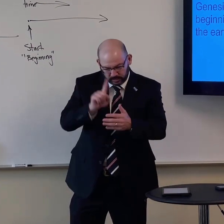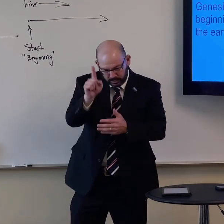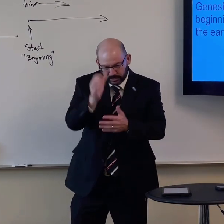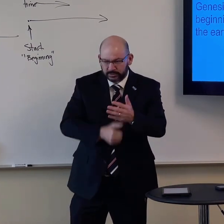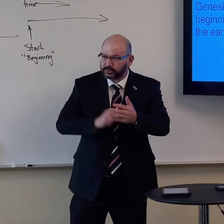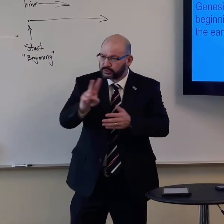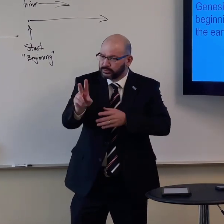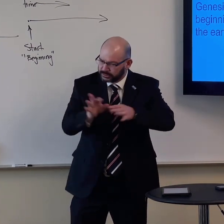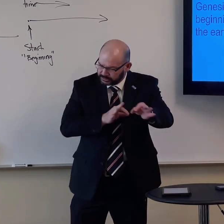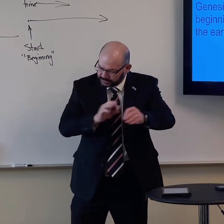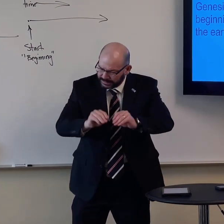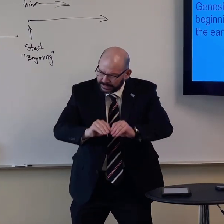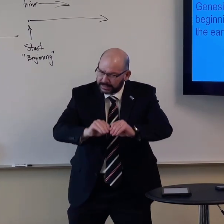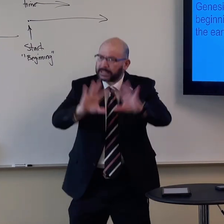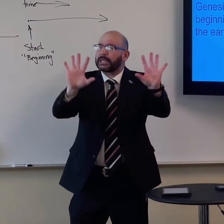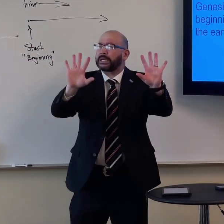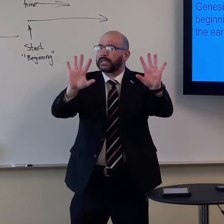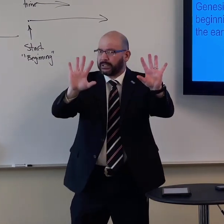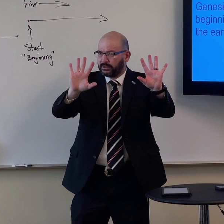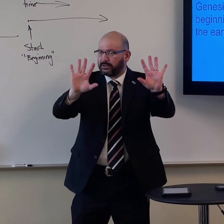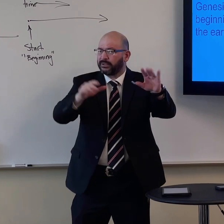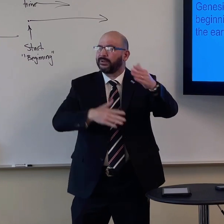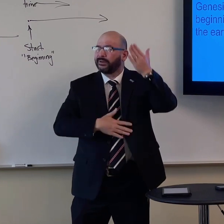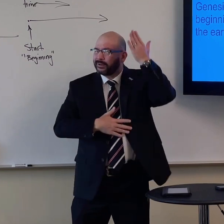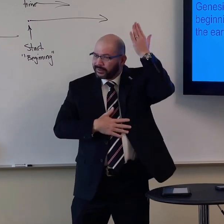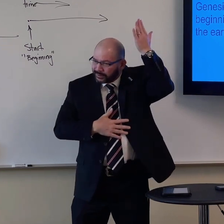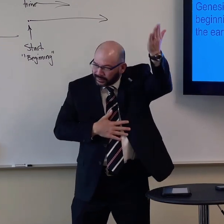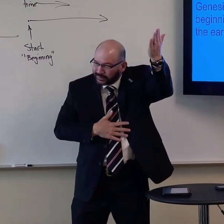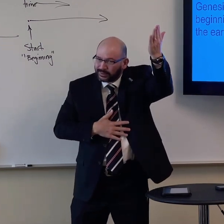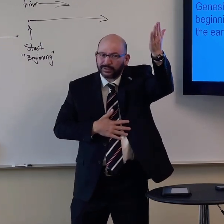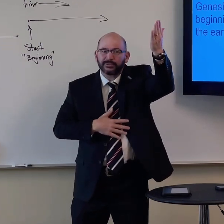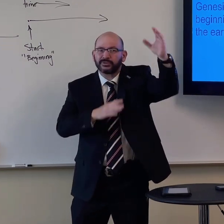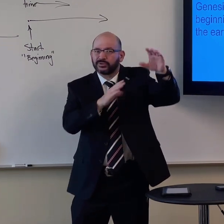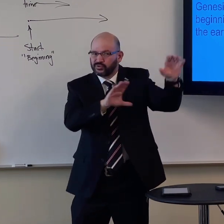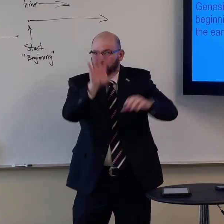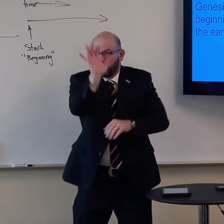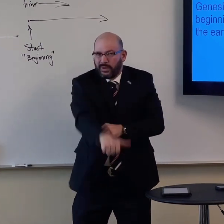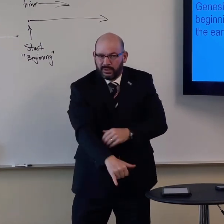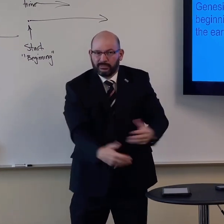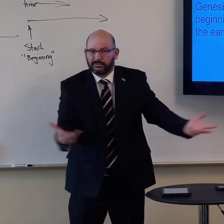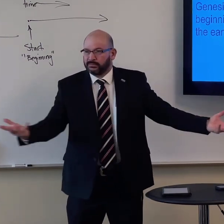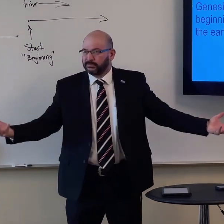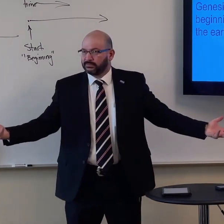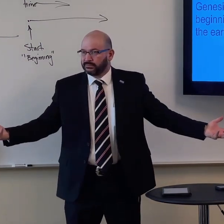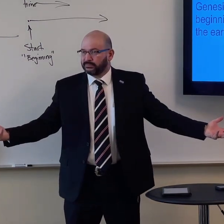Chapter 1, verse 2 explains clearly he created all that.